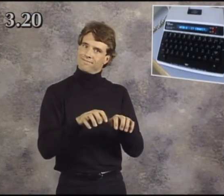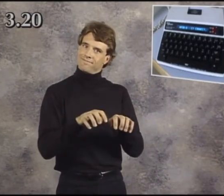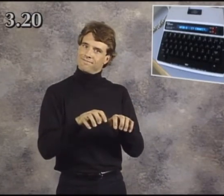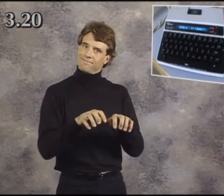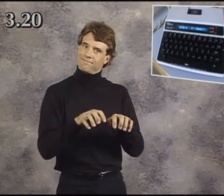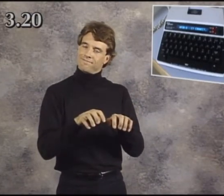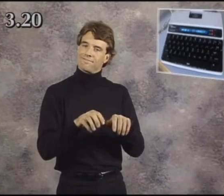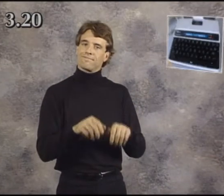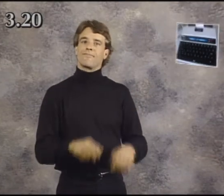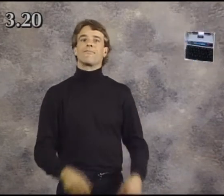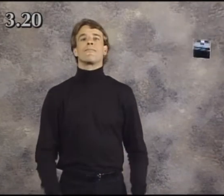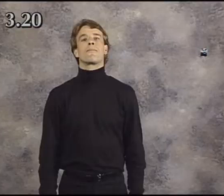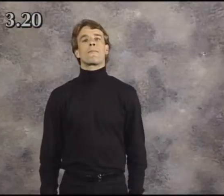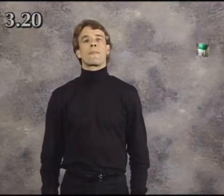conversation.